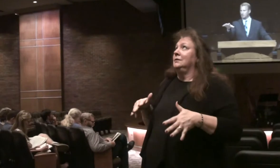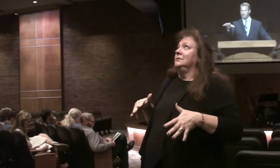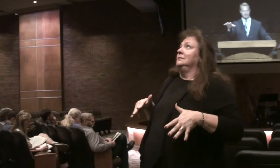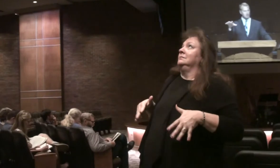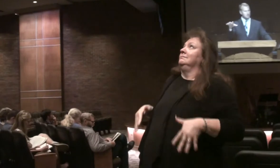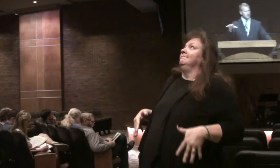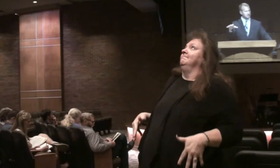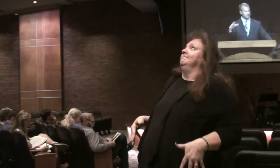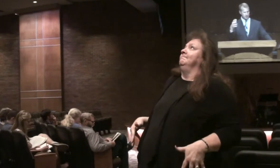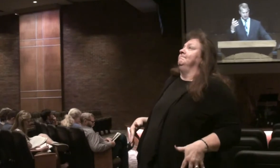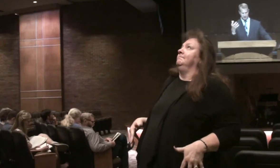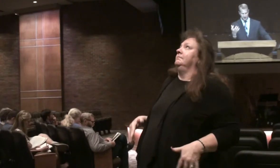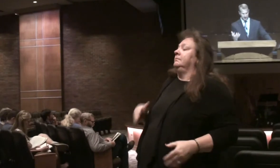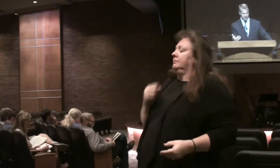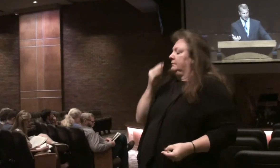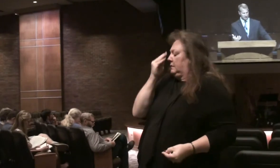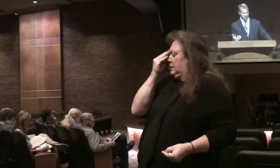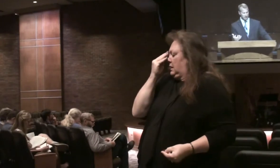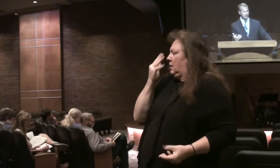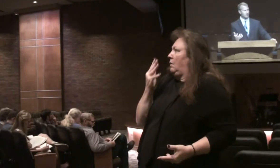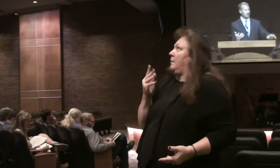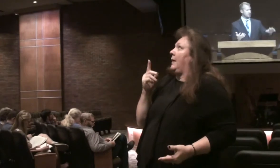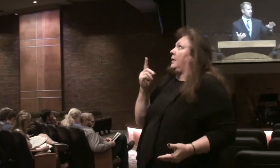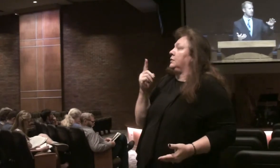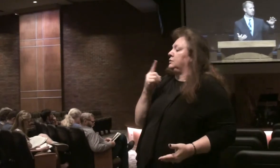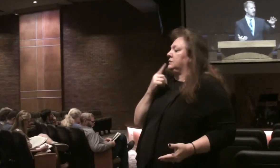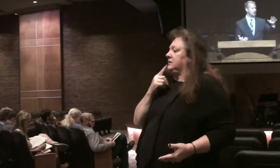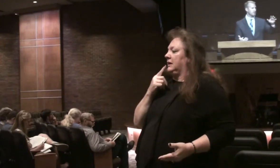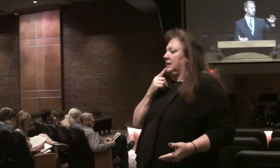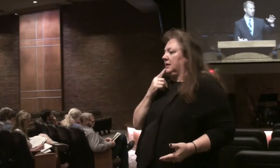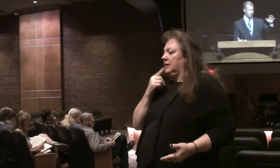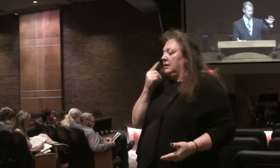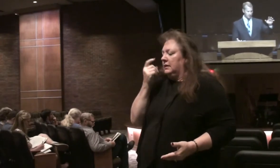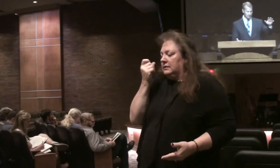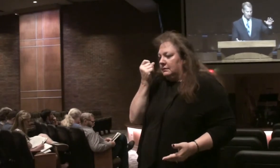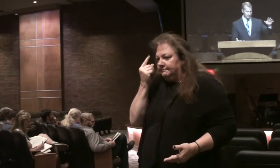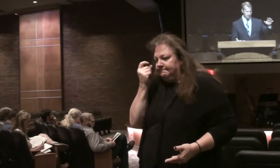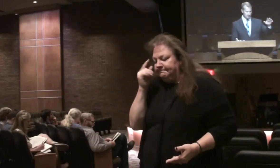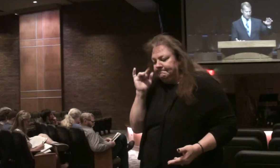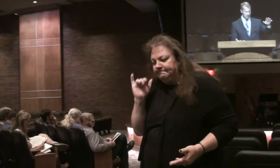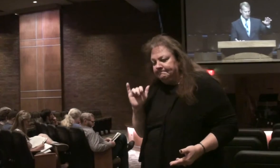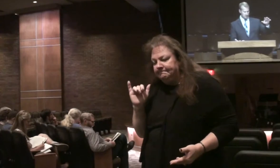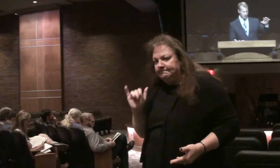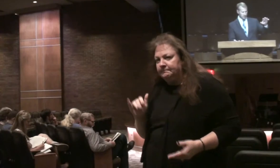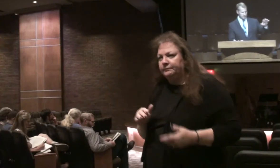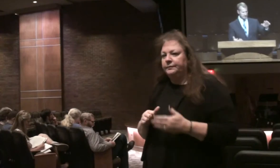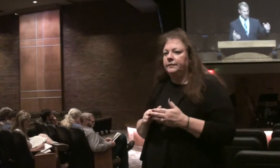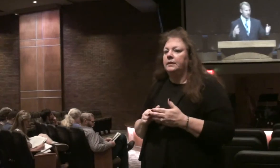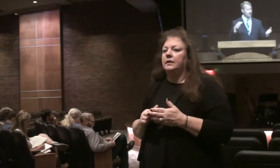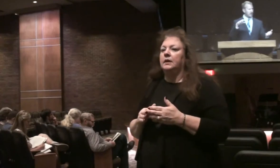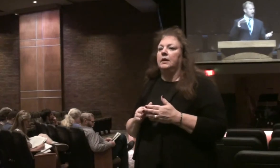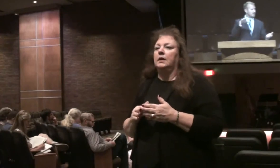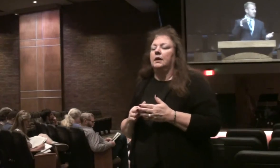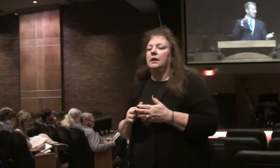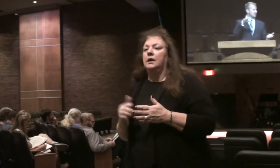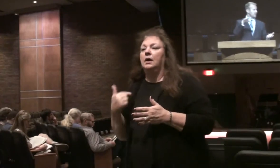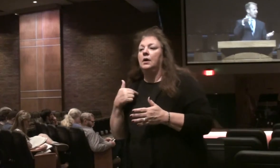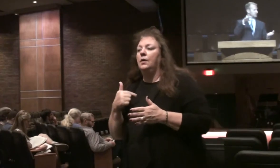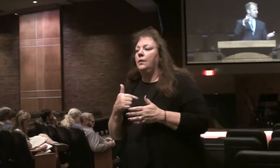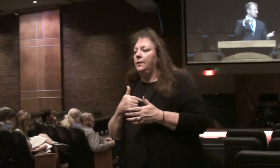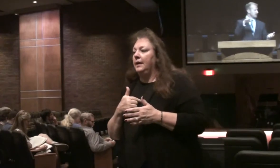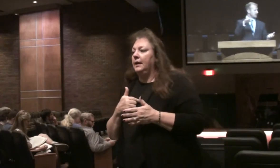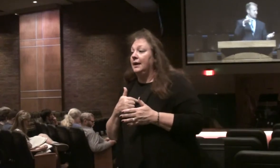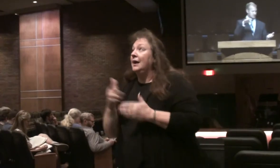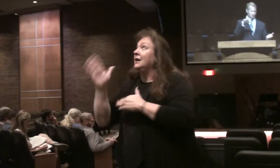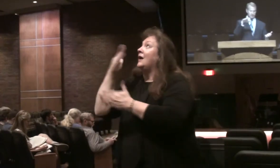word, we submit ourselves to it as we understand it more and more. But in our sin, we can take